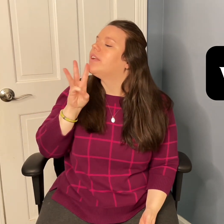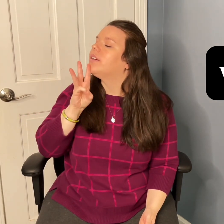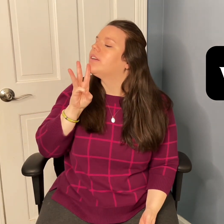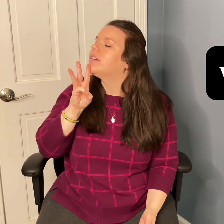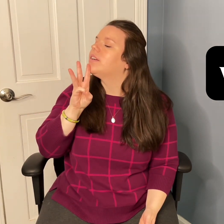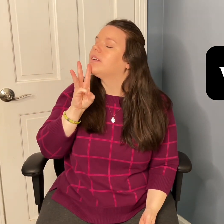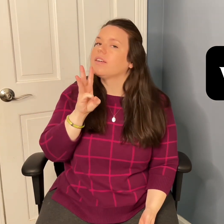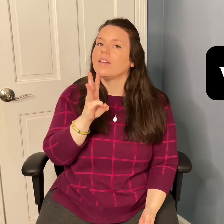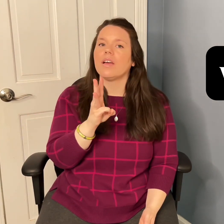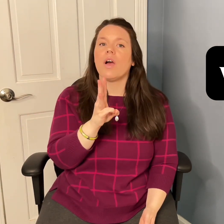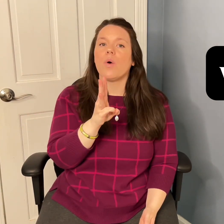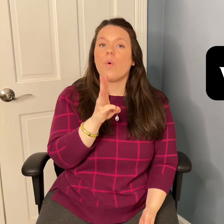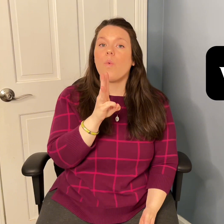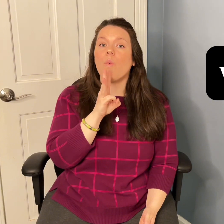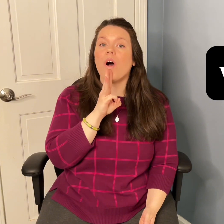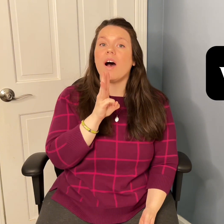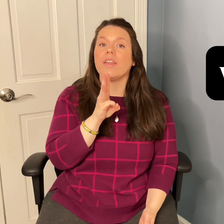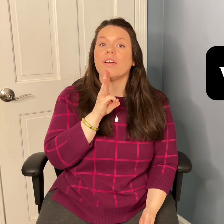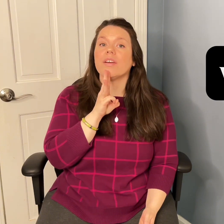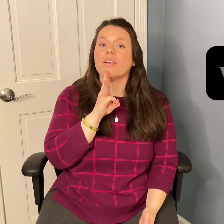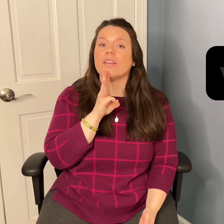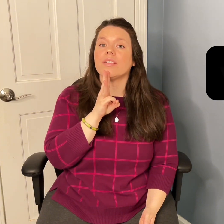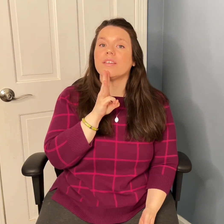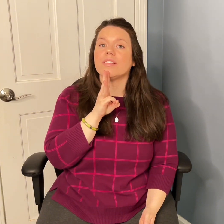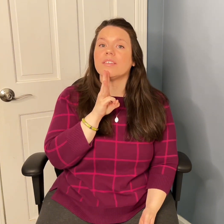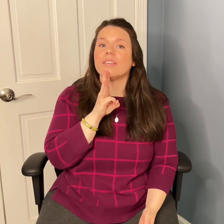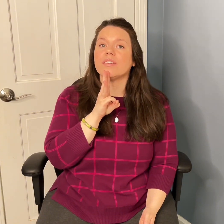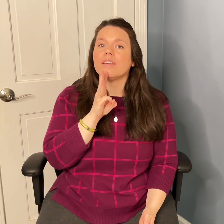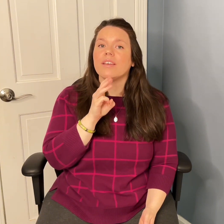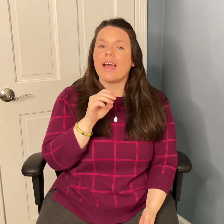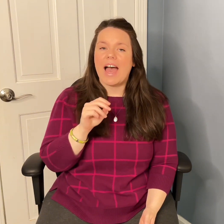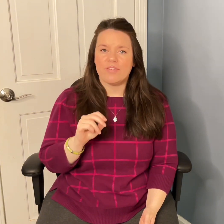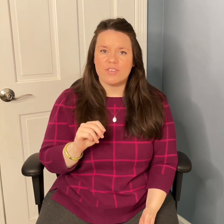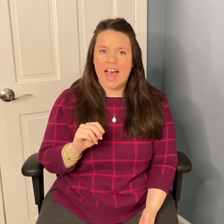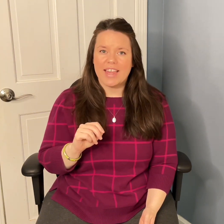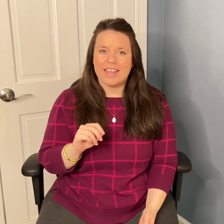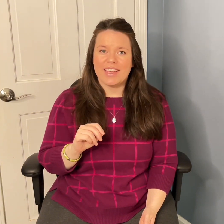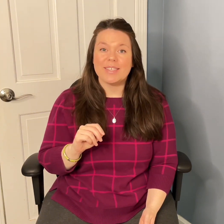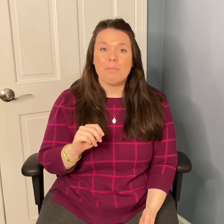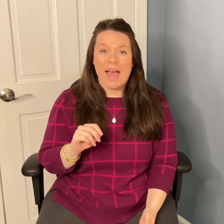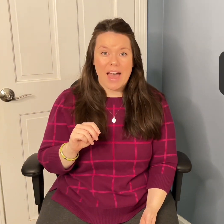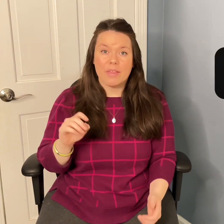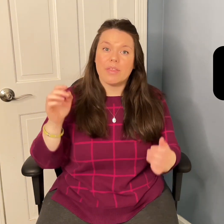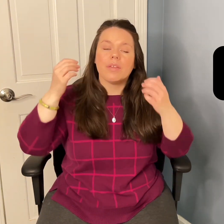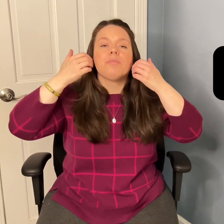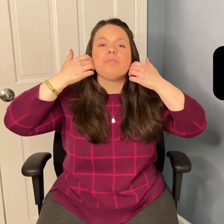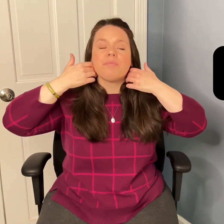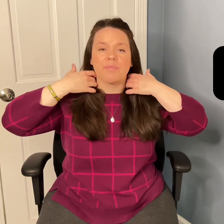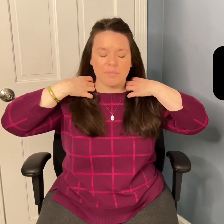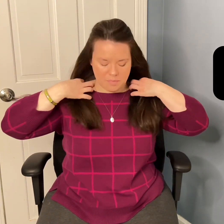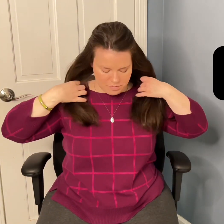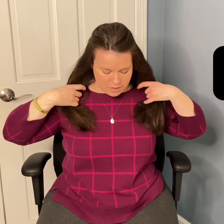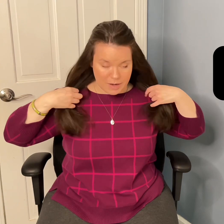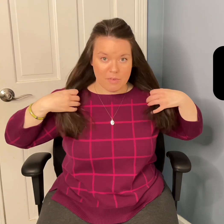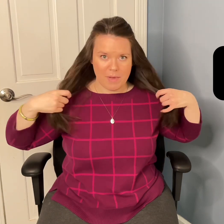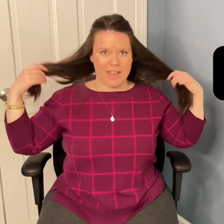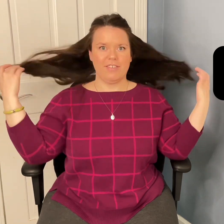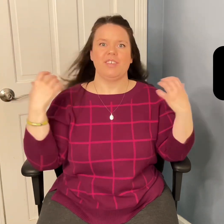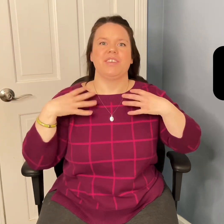Water. Water. After that is bath. I'm going to move my hair so you can see